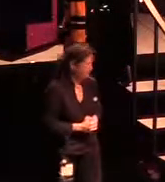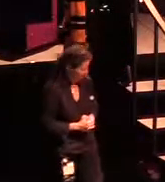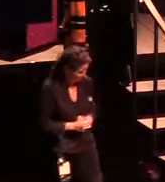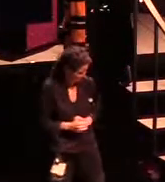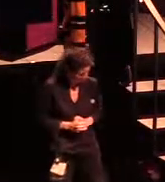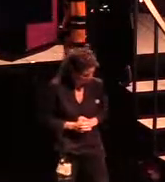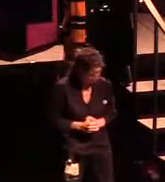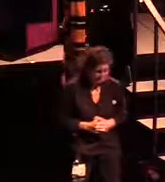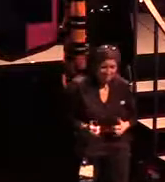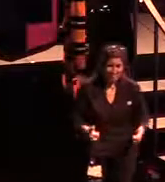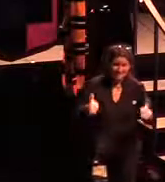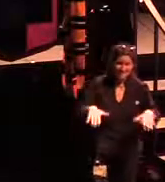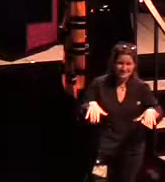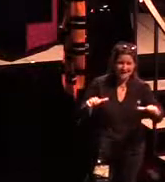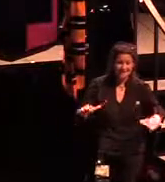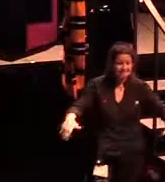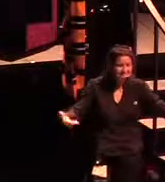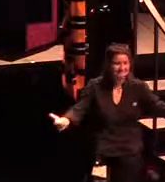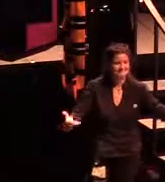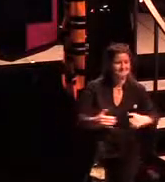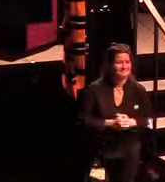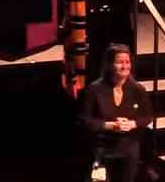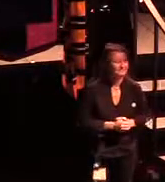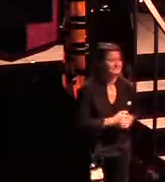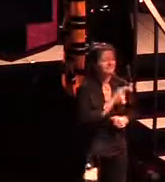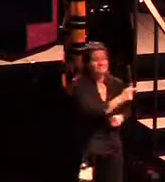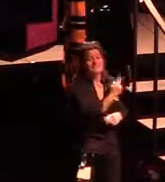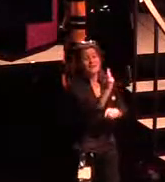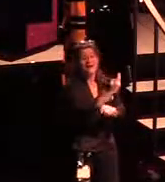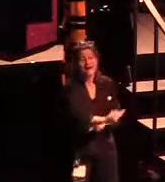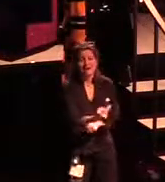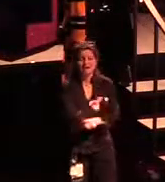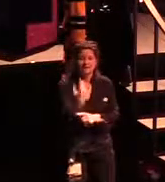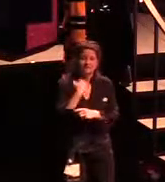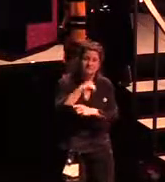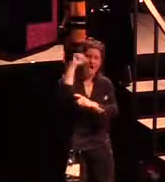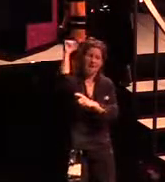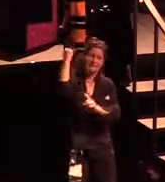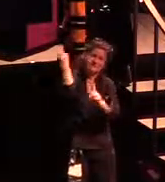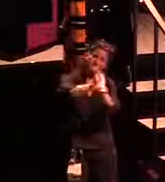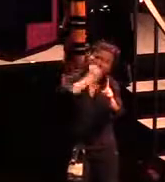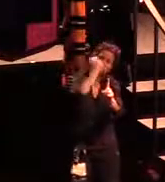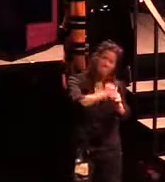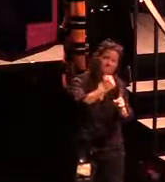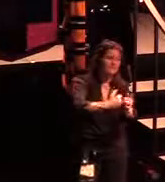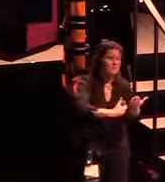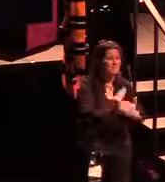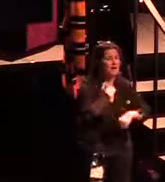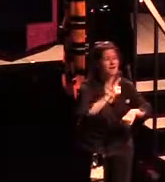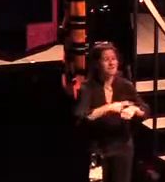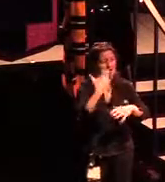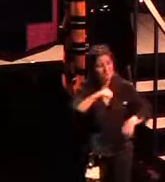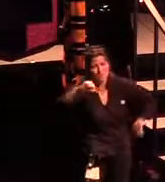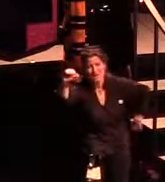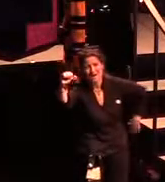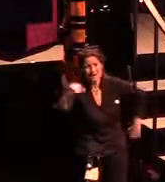Flying start. Sausage. Biscuit, I'm an artist, an activist, and a part-time superhero.